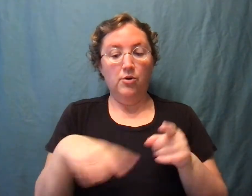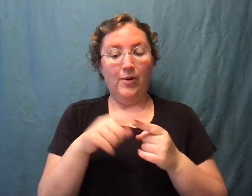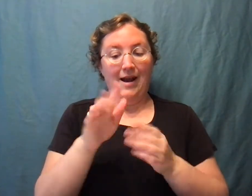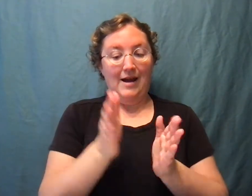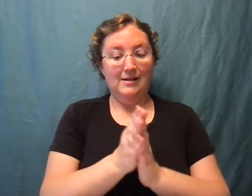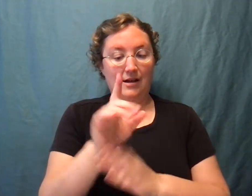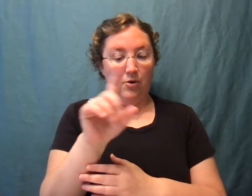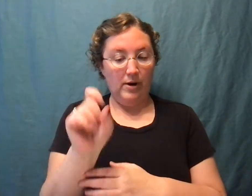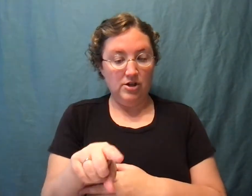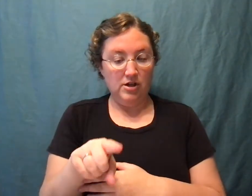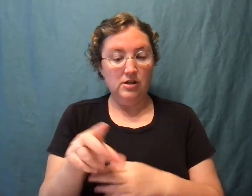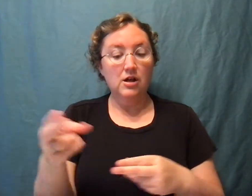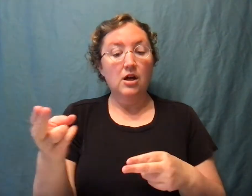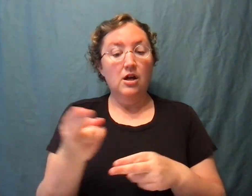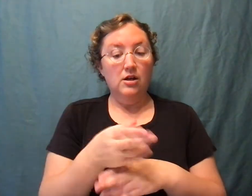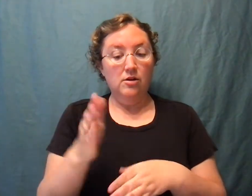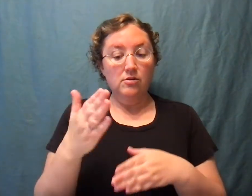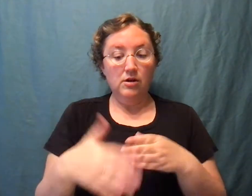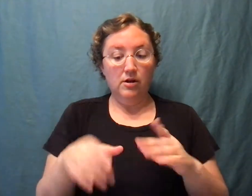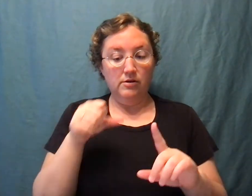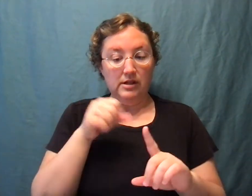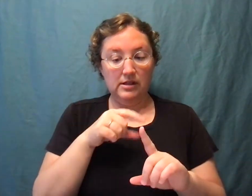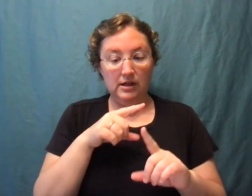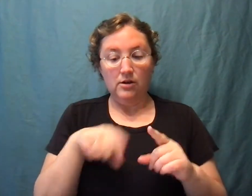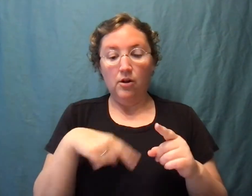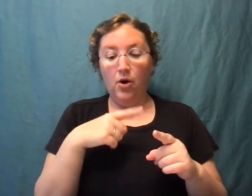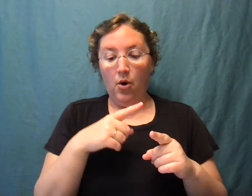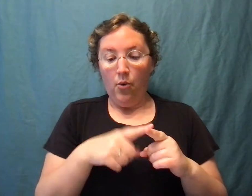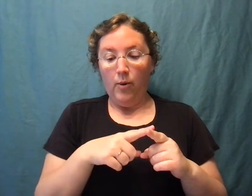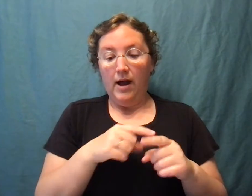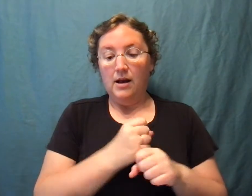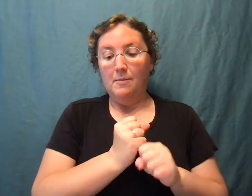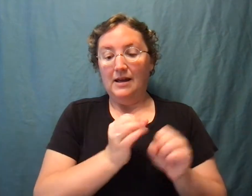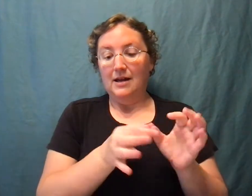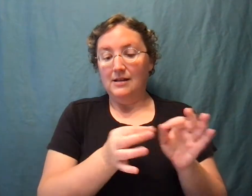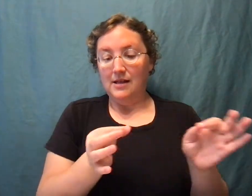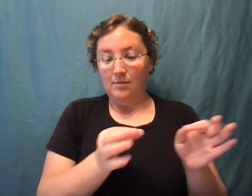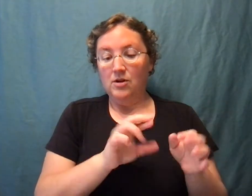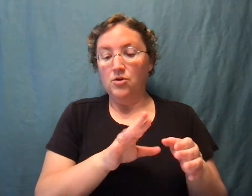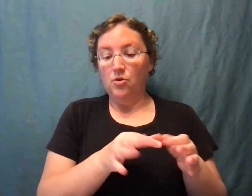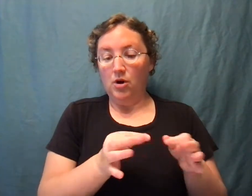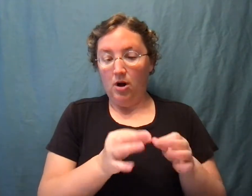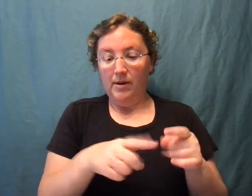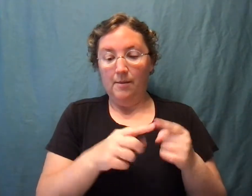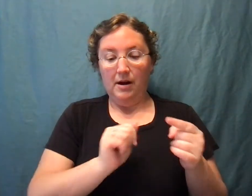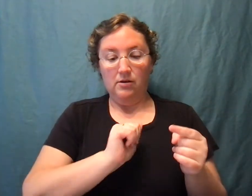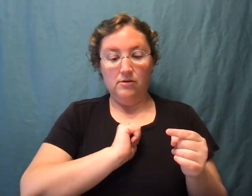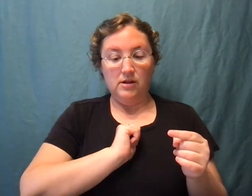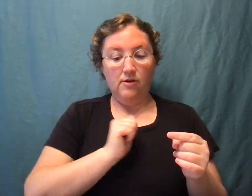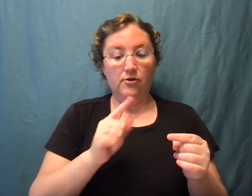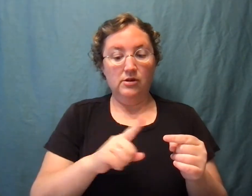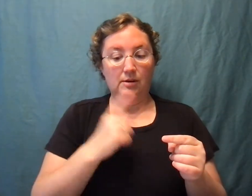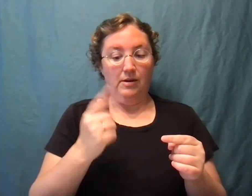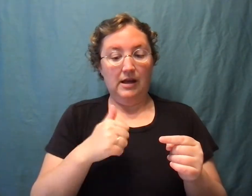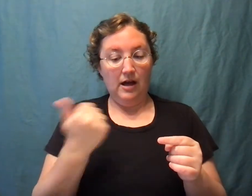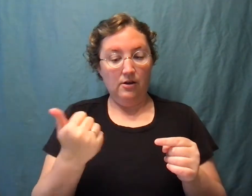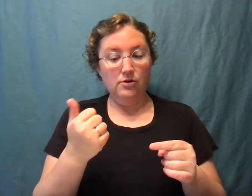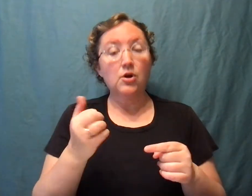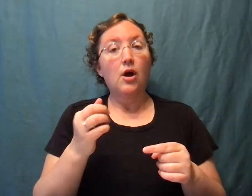when asking questions. Use a closing signal when making a statement or comment about yourself or somebody else